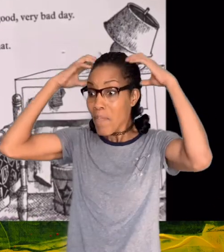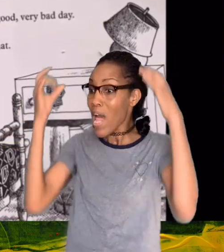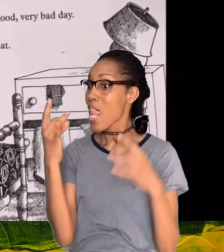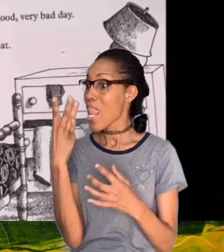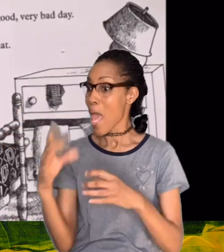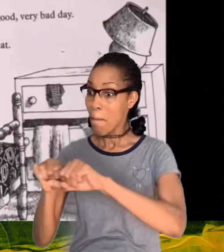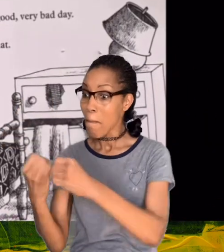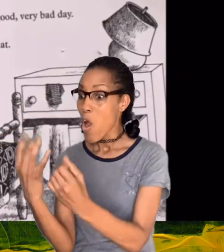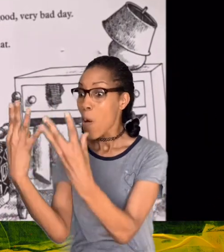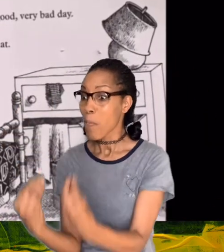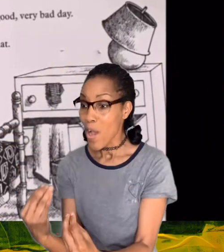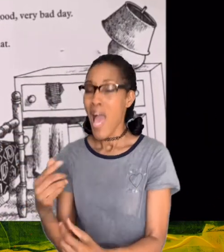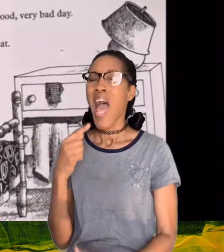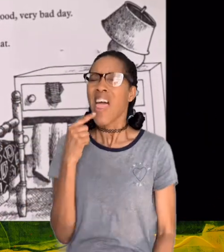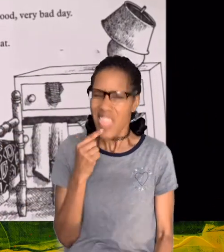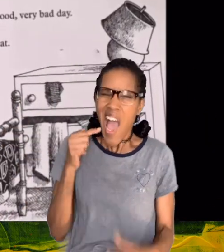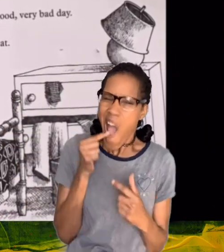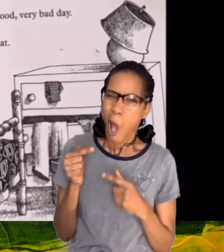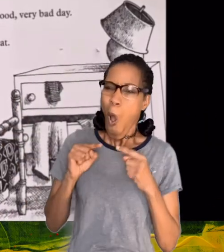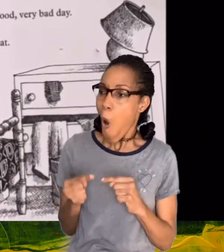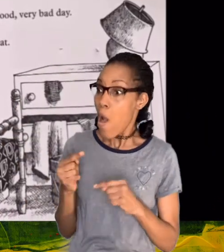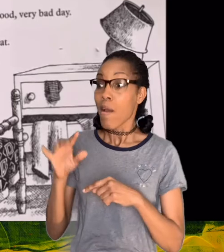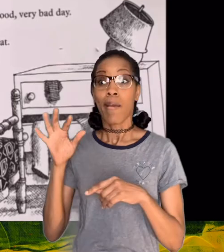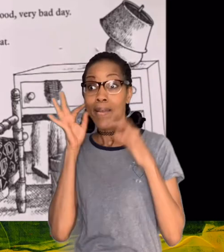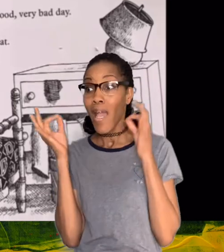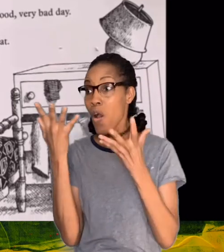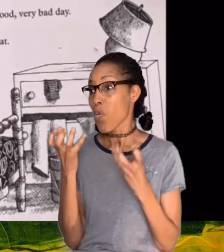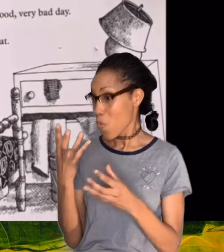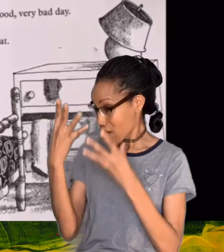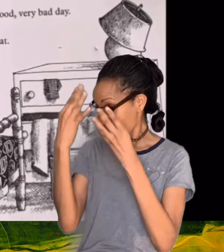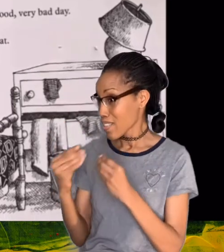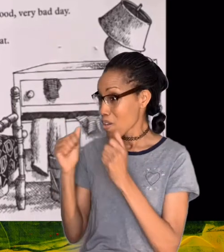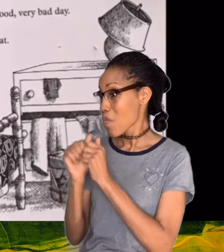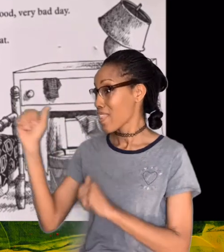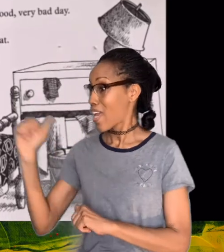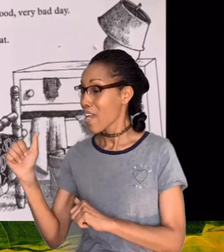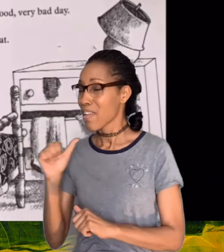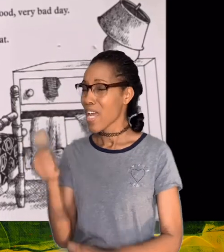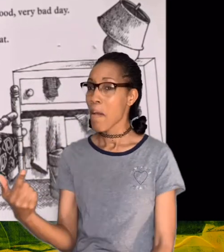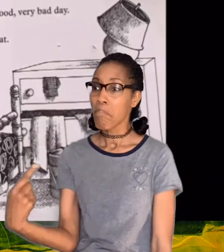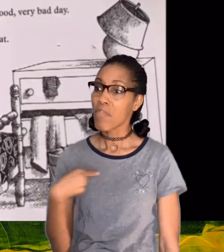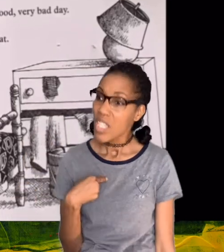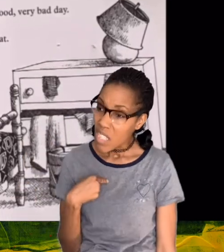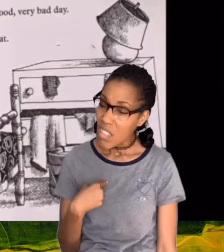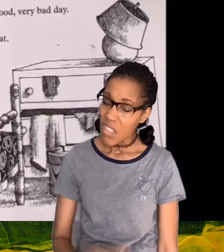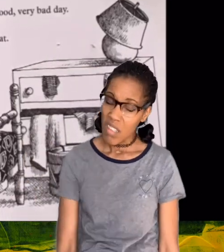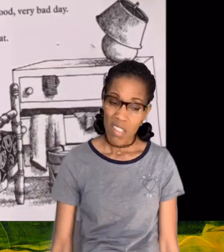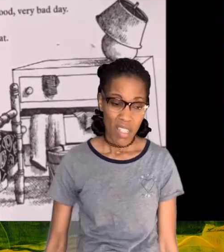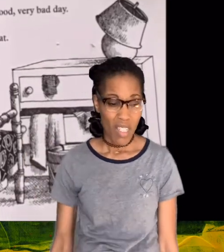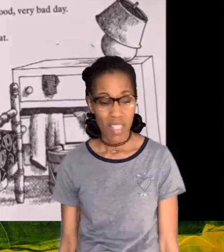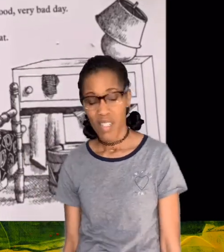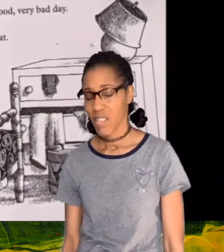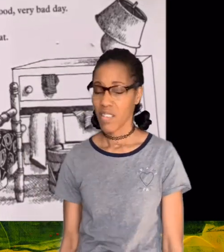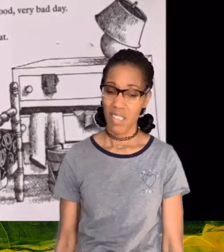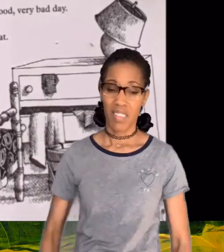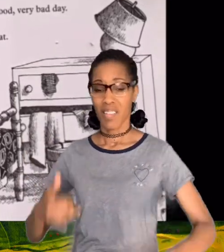my railroad train pajamas. I hate my railroad train pajamas.